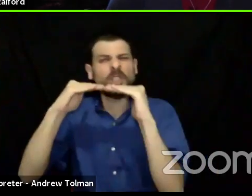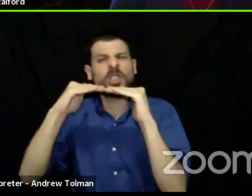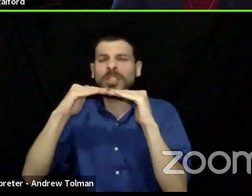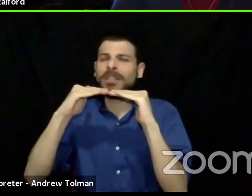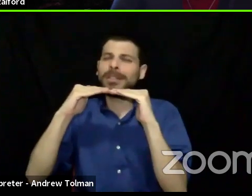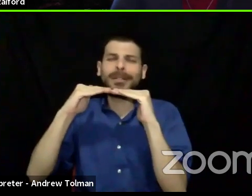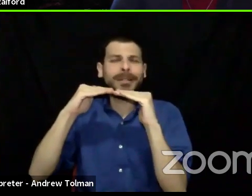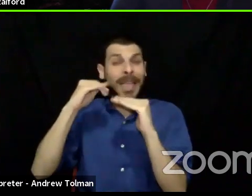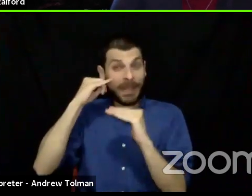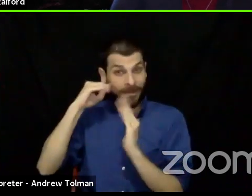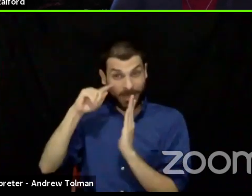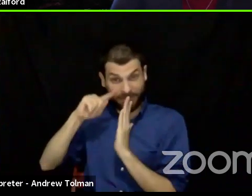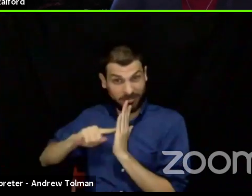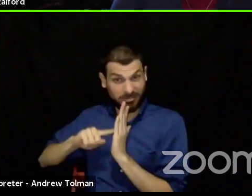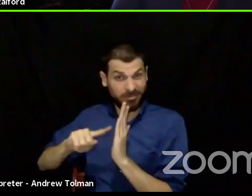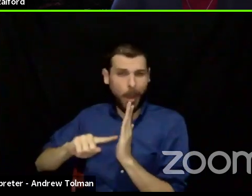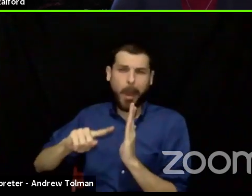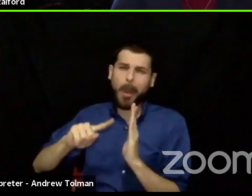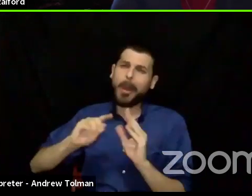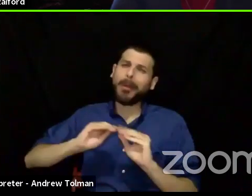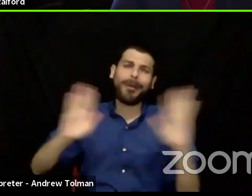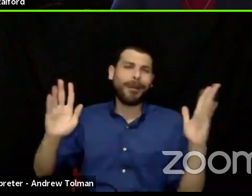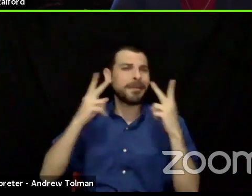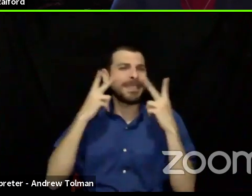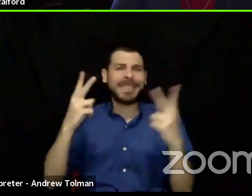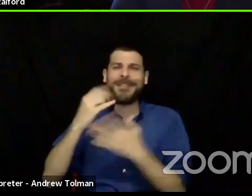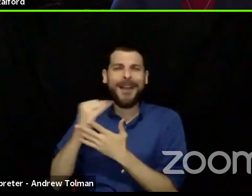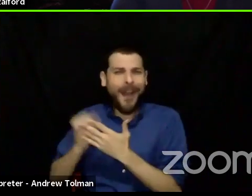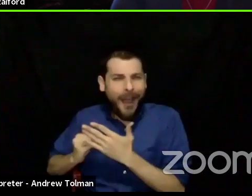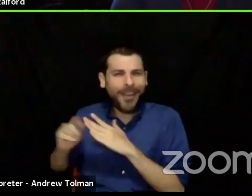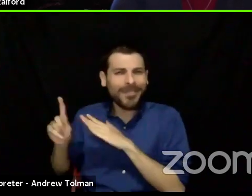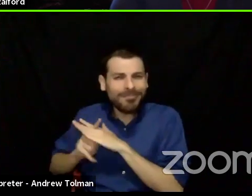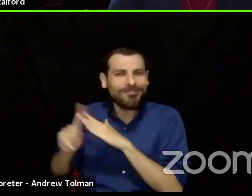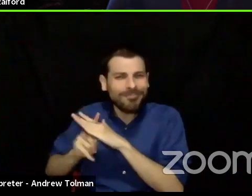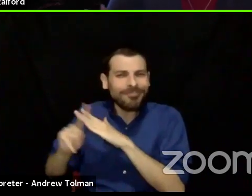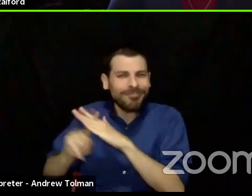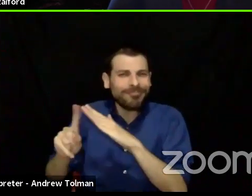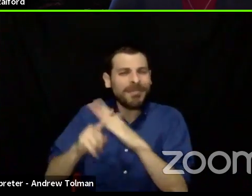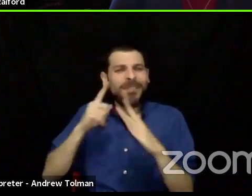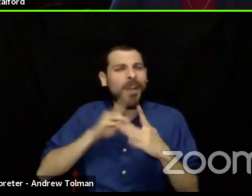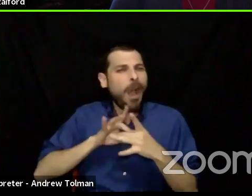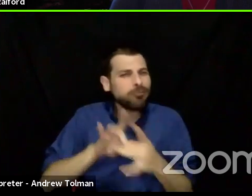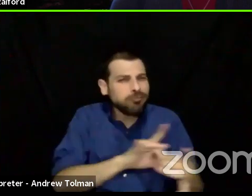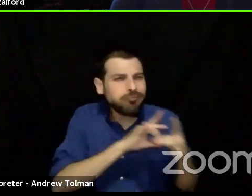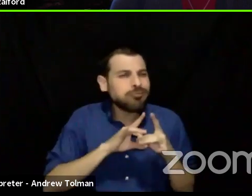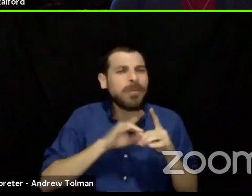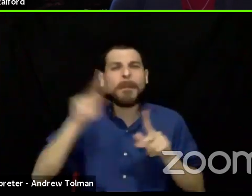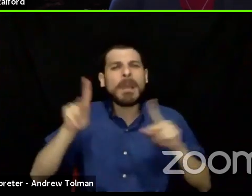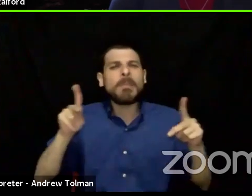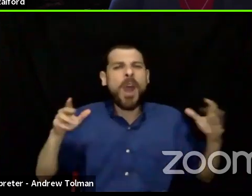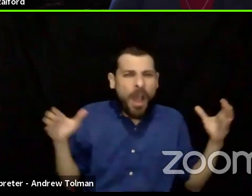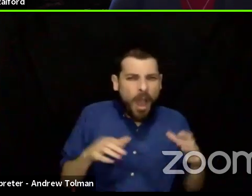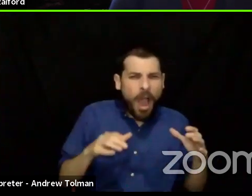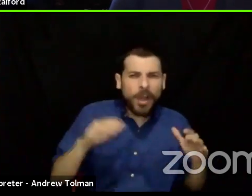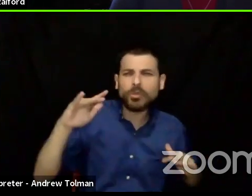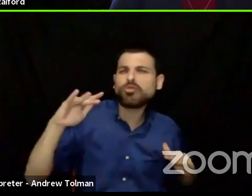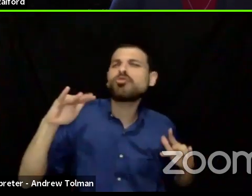those stories and communicating that to the consciousness of people in order to build that paradigm of leveling